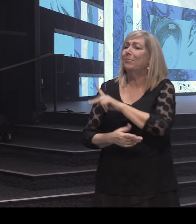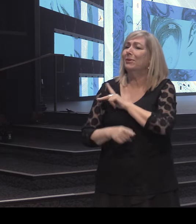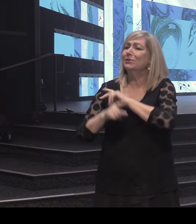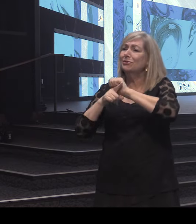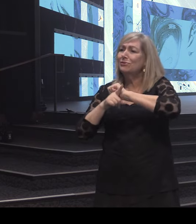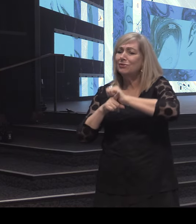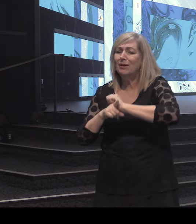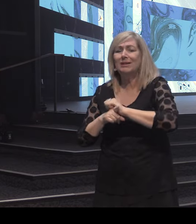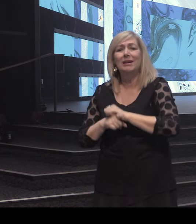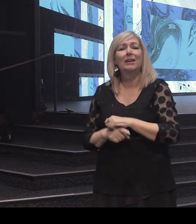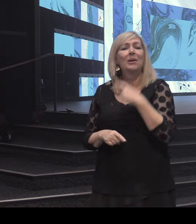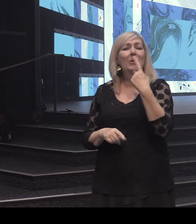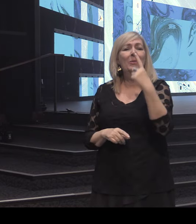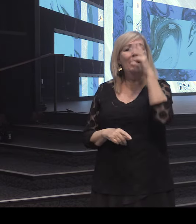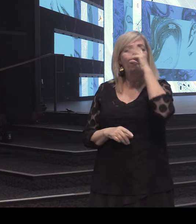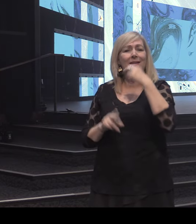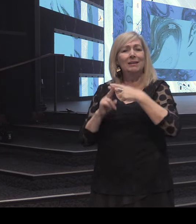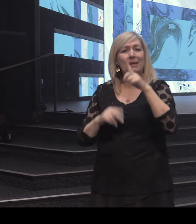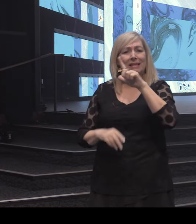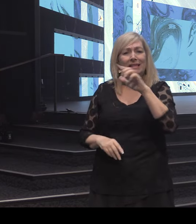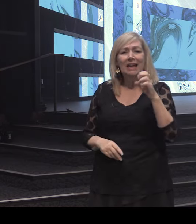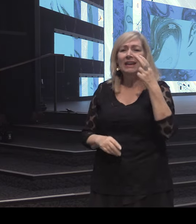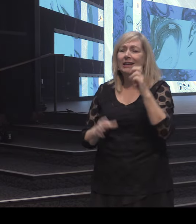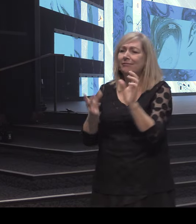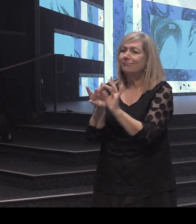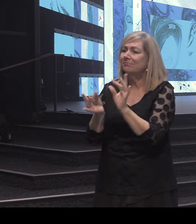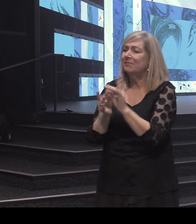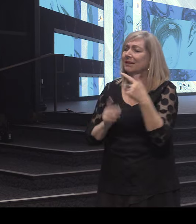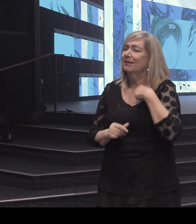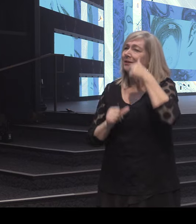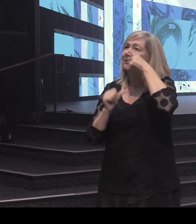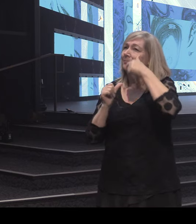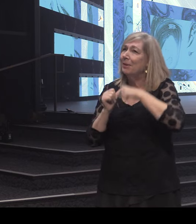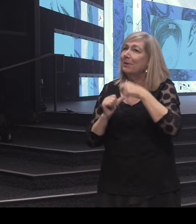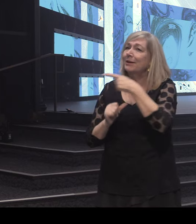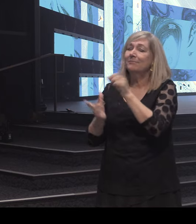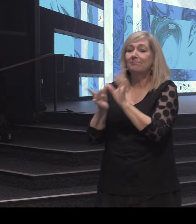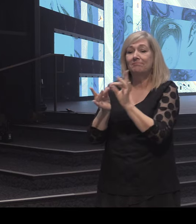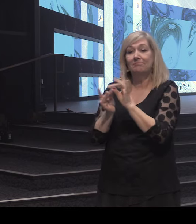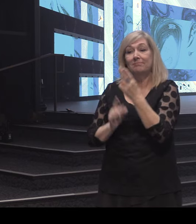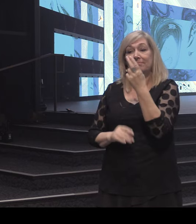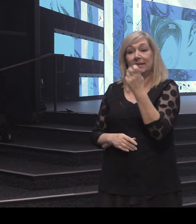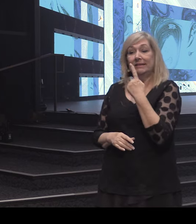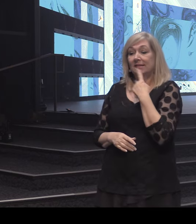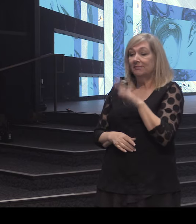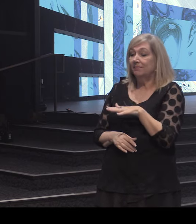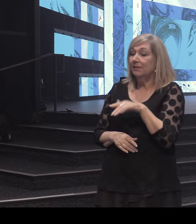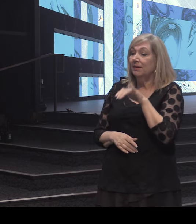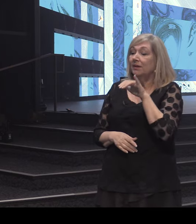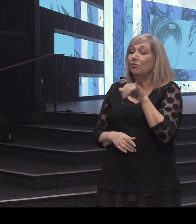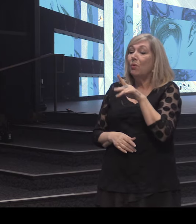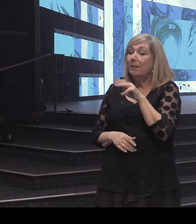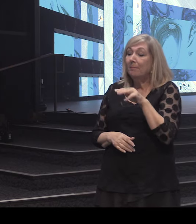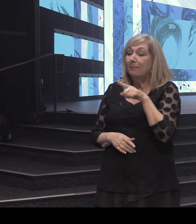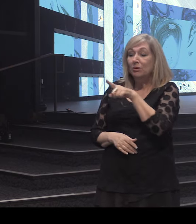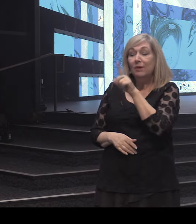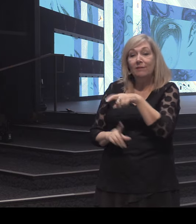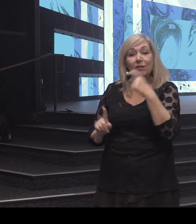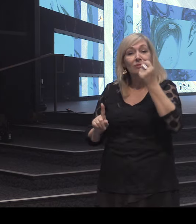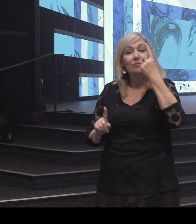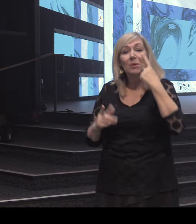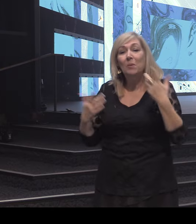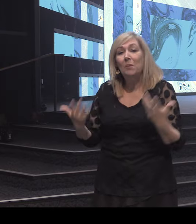called Lee, a great guy, he told me something that stuck with me. He said this, you need to understand, Joakim, he said, that